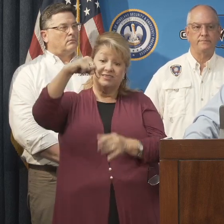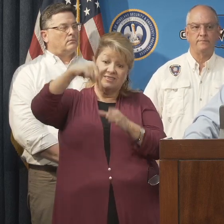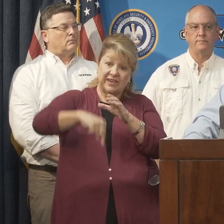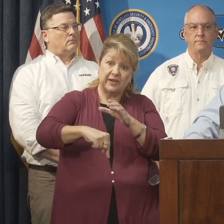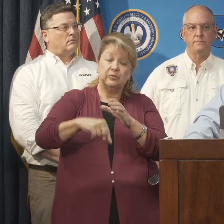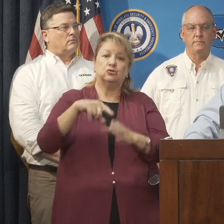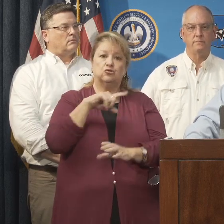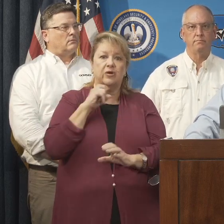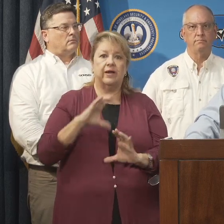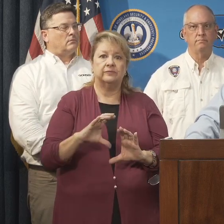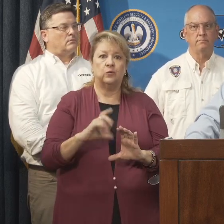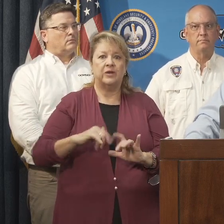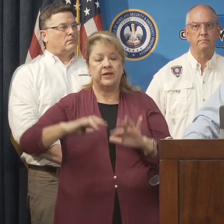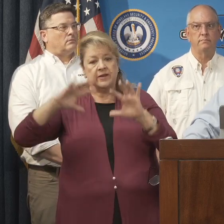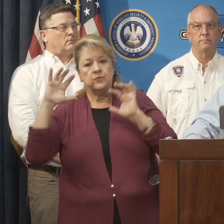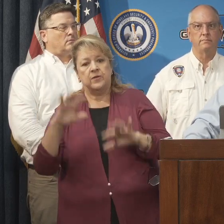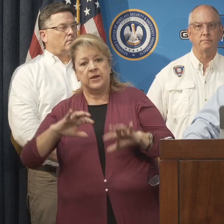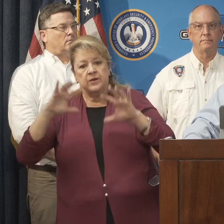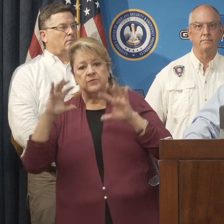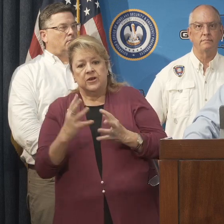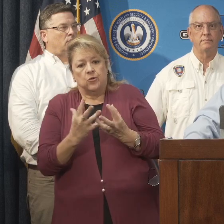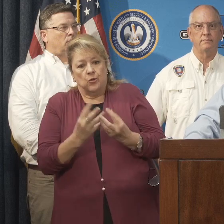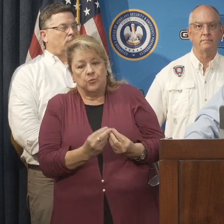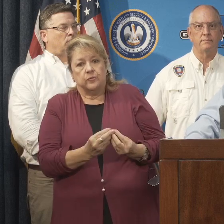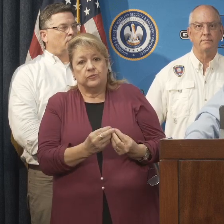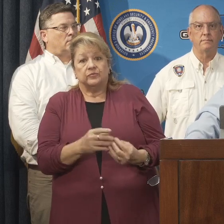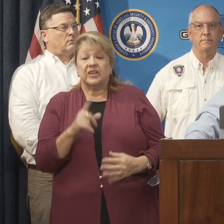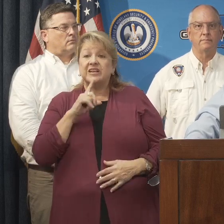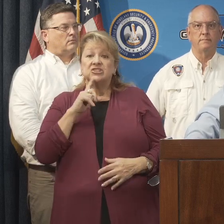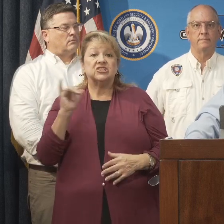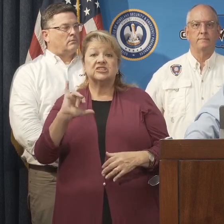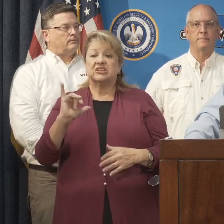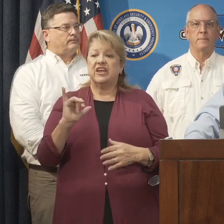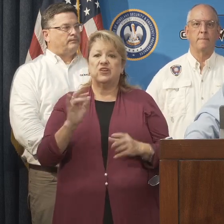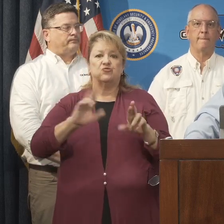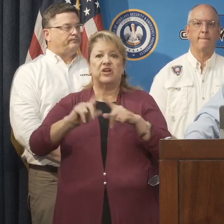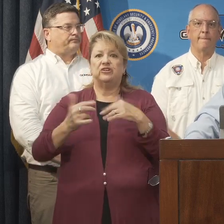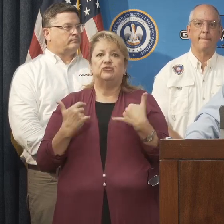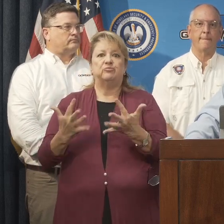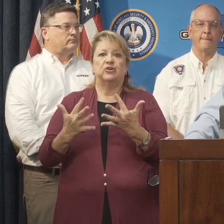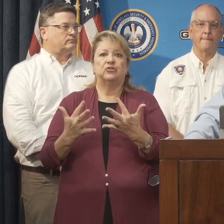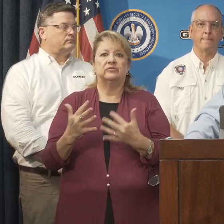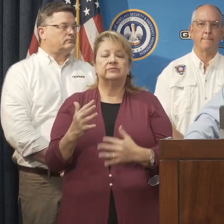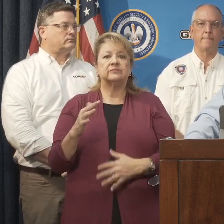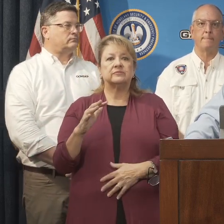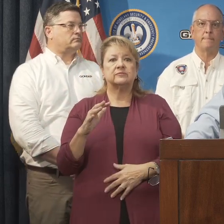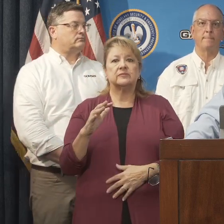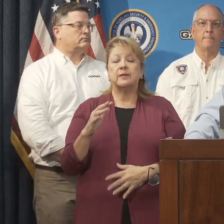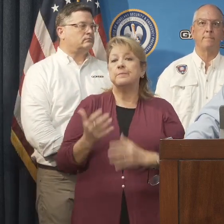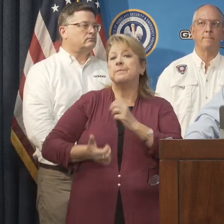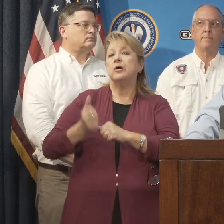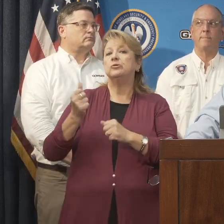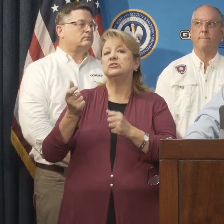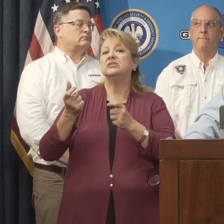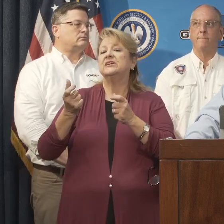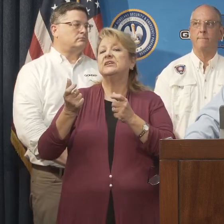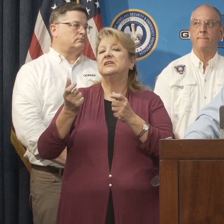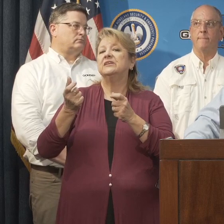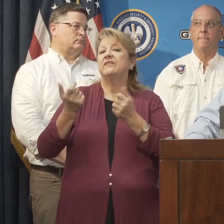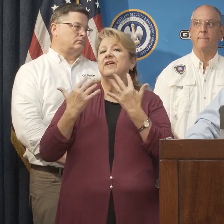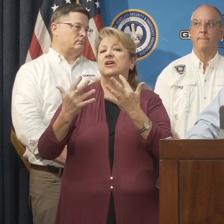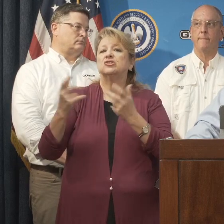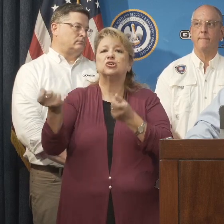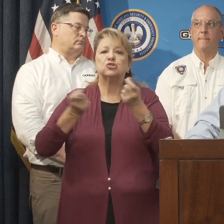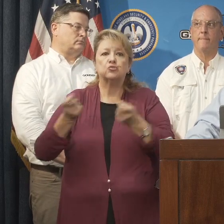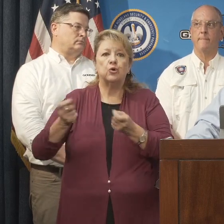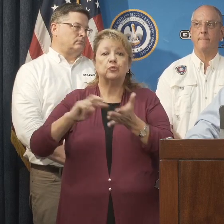about the necessity to keep fighting, even though we have control on most of these fires, they're not contained. The difference is if they're contained, then they